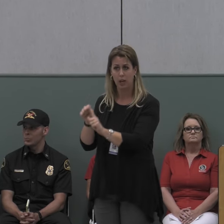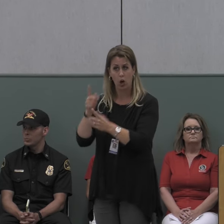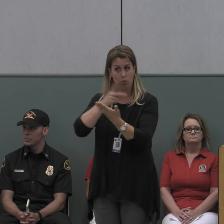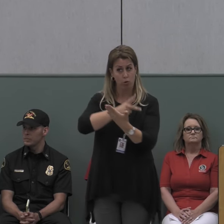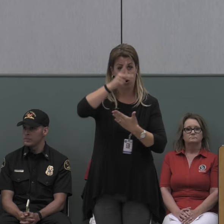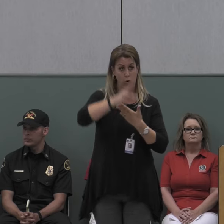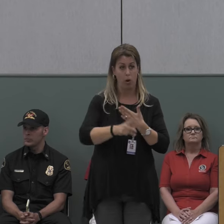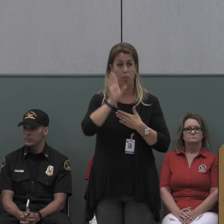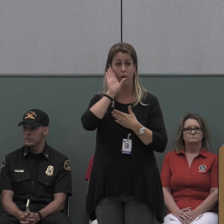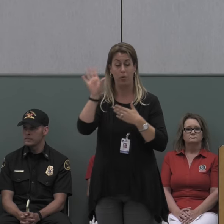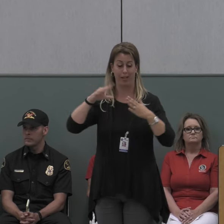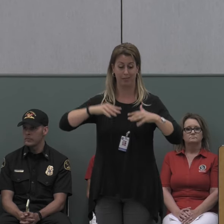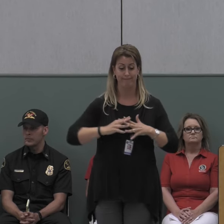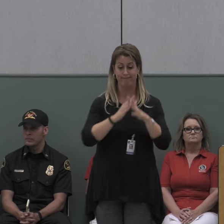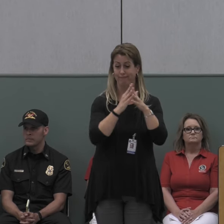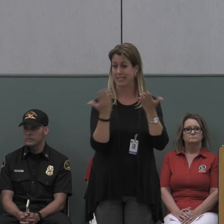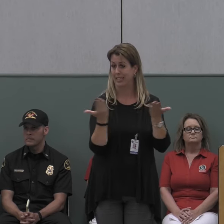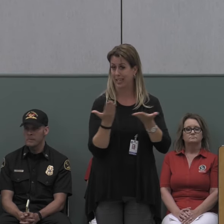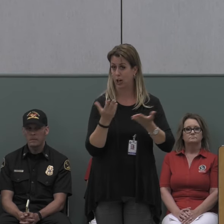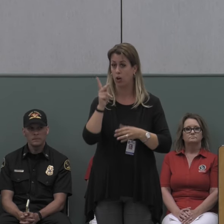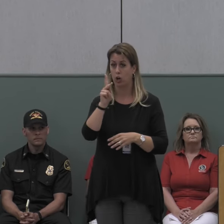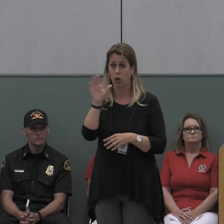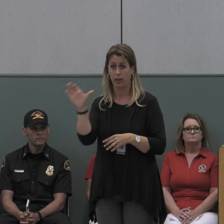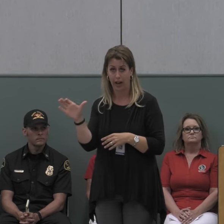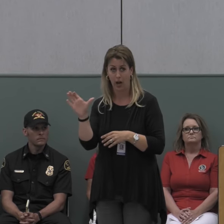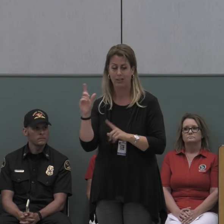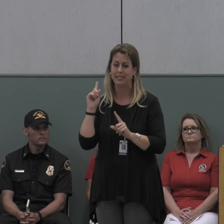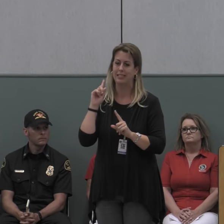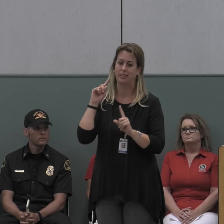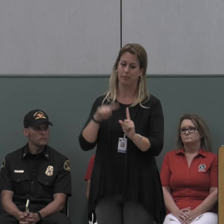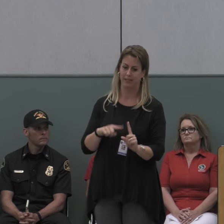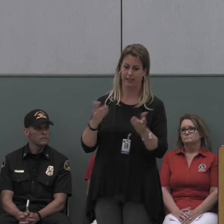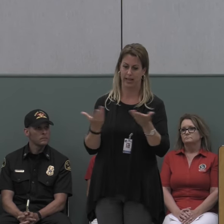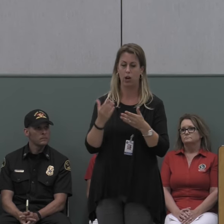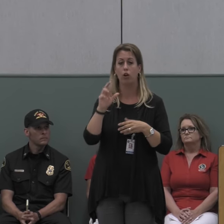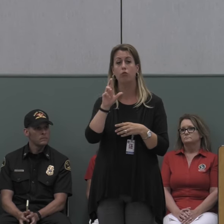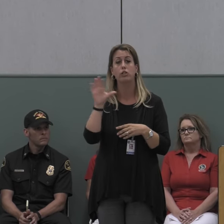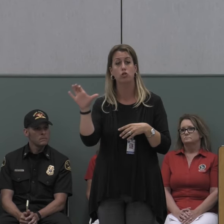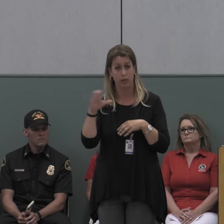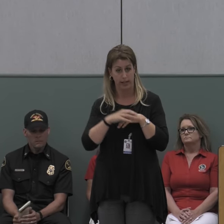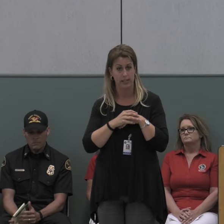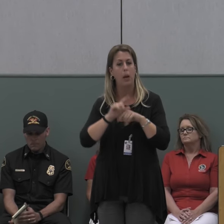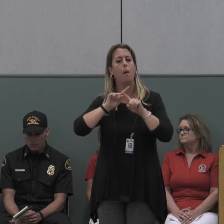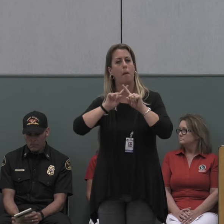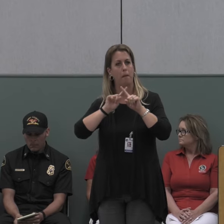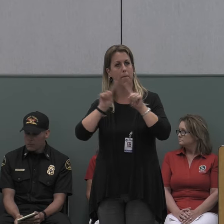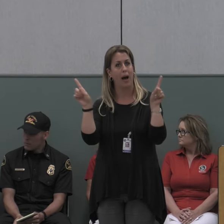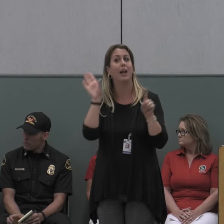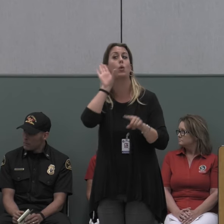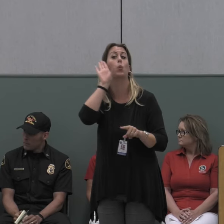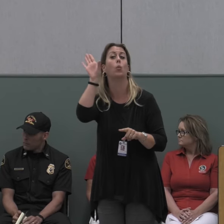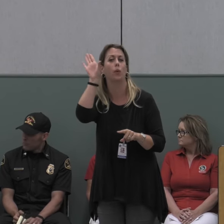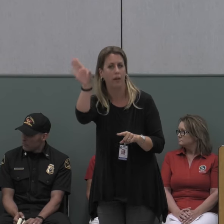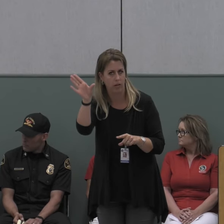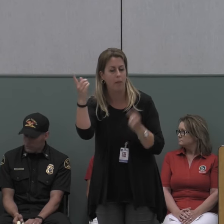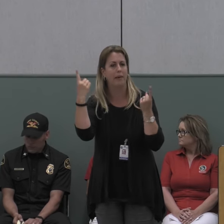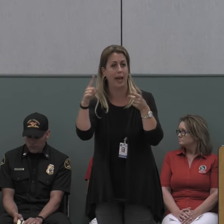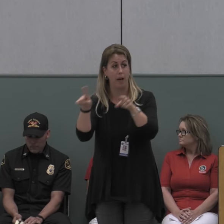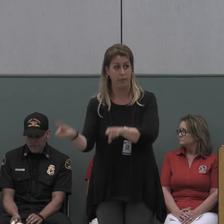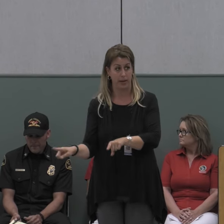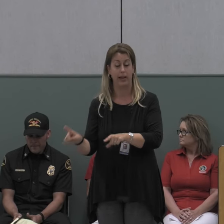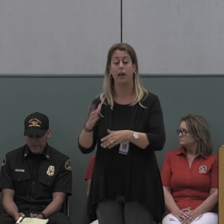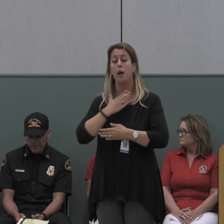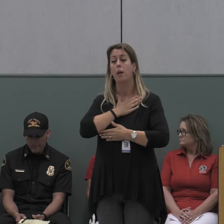out here in Kern County, primarily here in Ridgecrest. They are coming. What I can do is please encourage